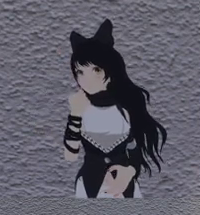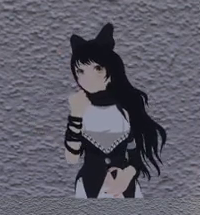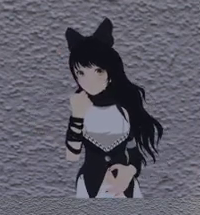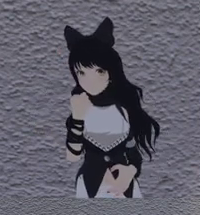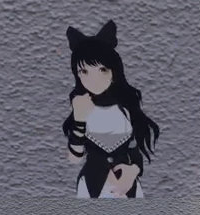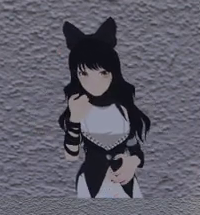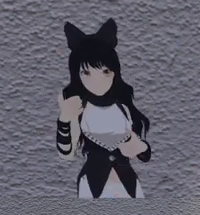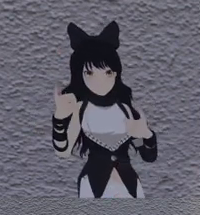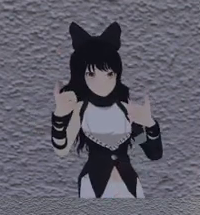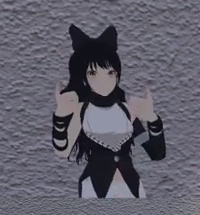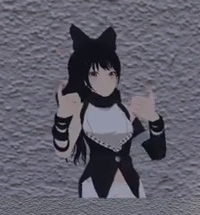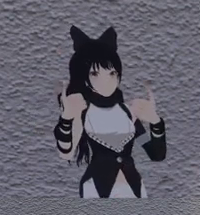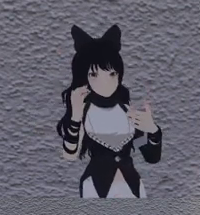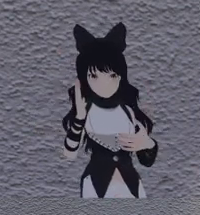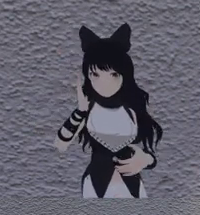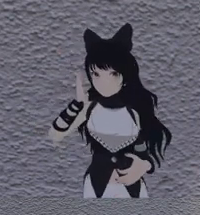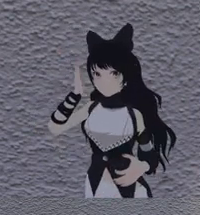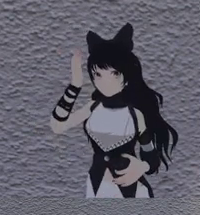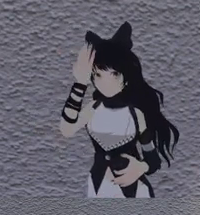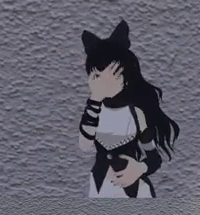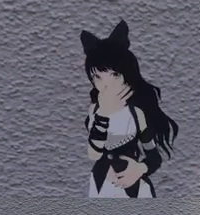Beautiful.